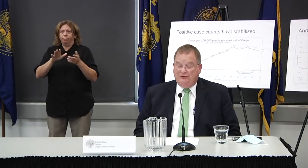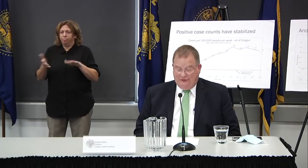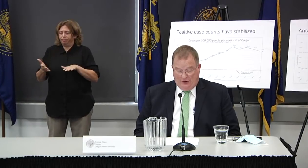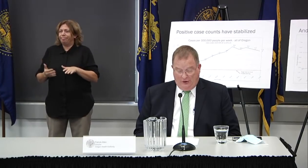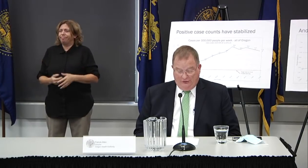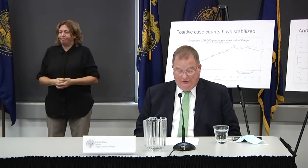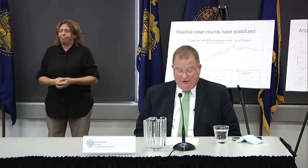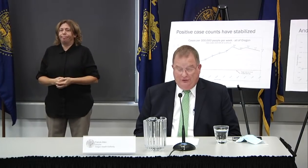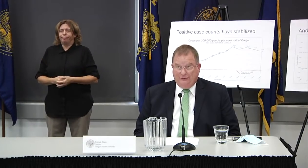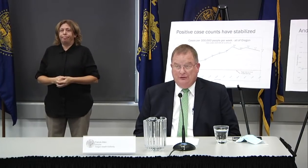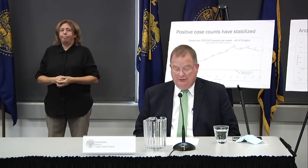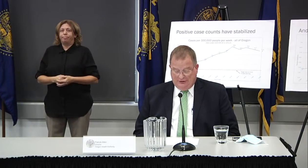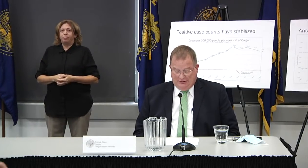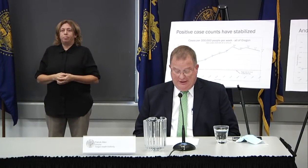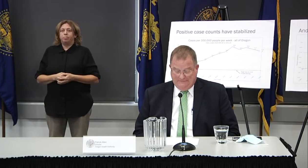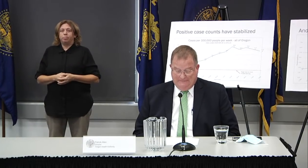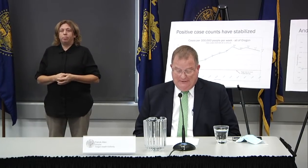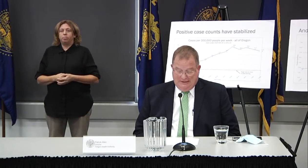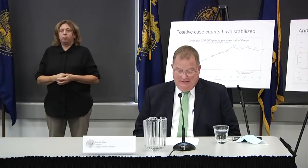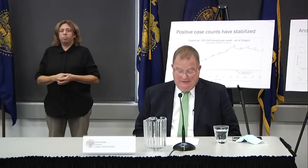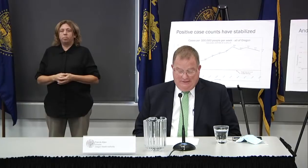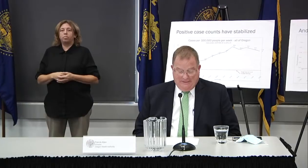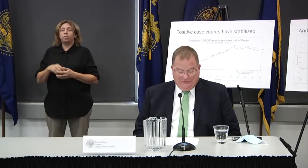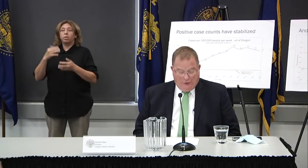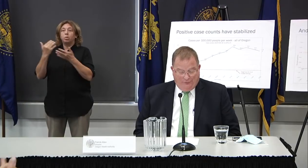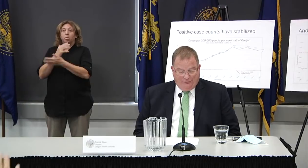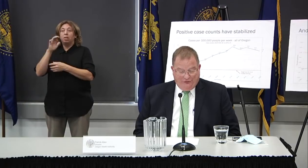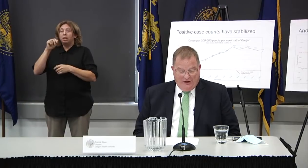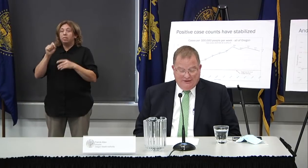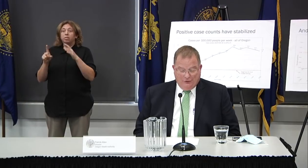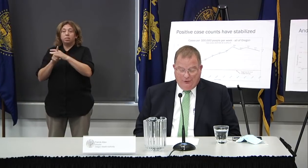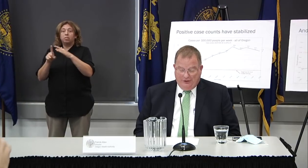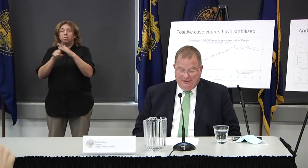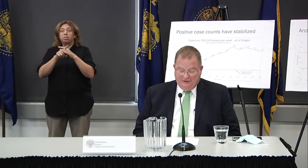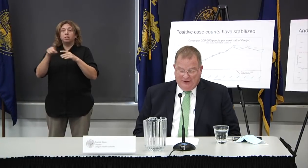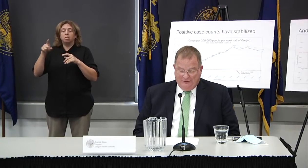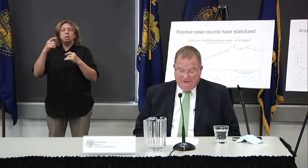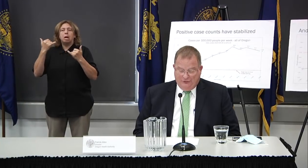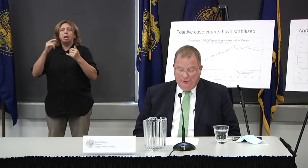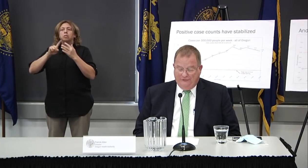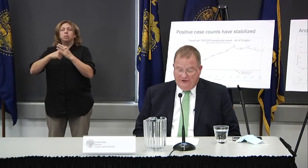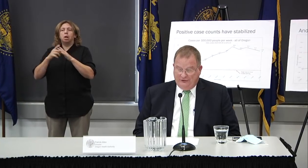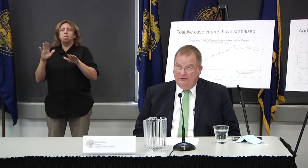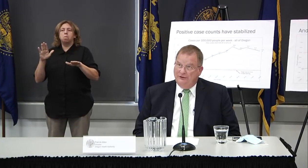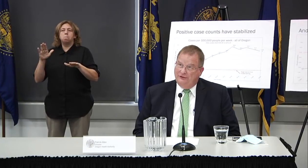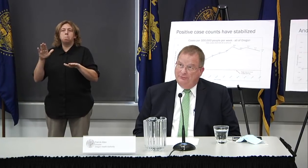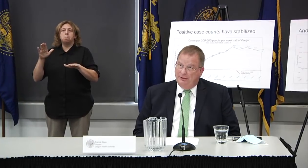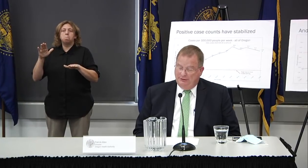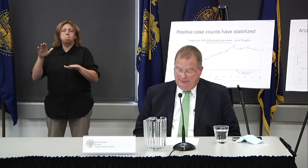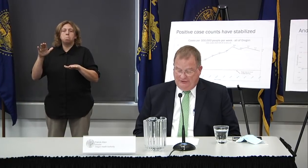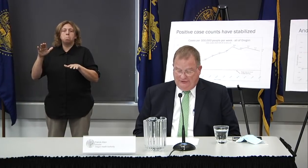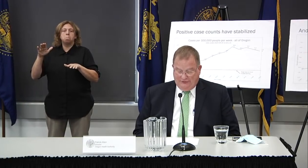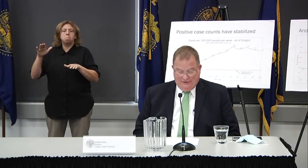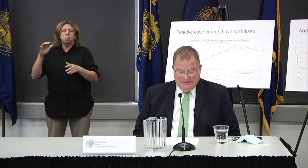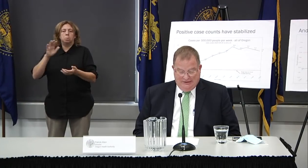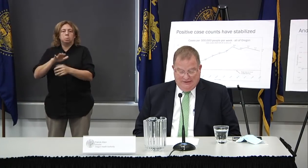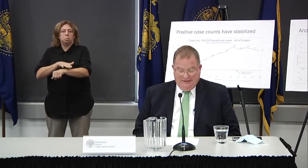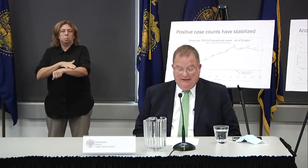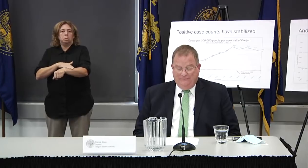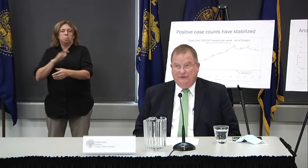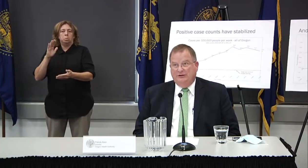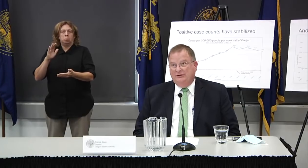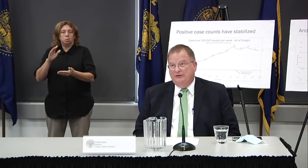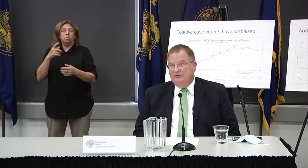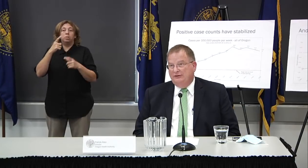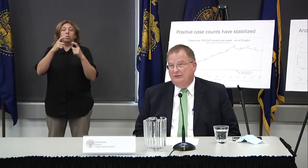New cases are starting to slowly decline. That's a hopeful sign that Oregonians' efforts to wear face coverings in public places,